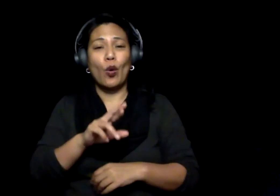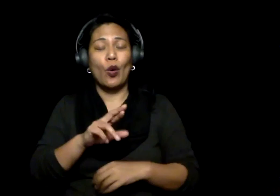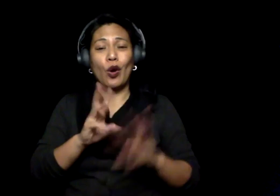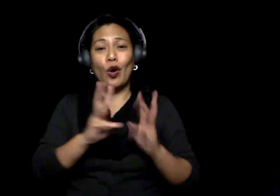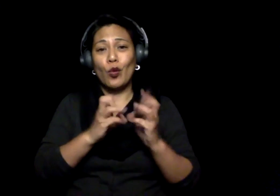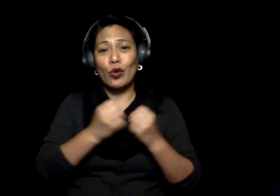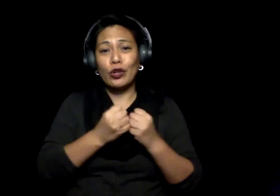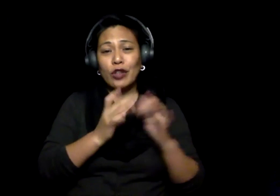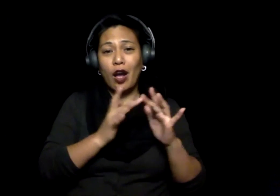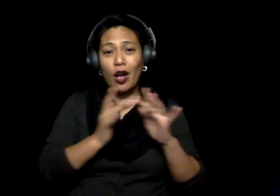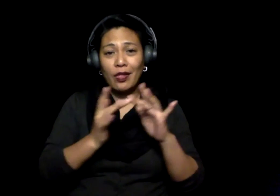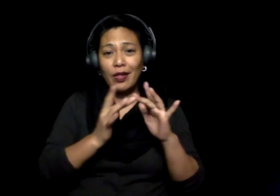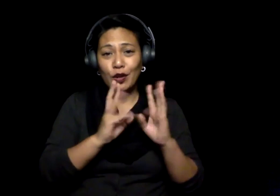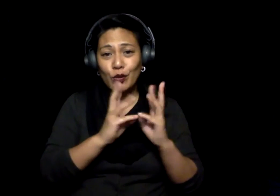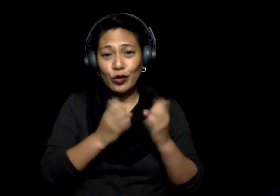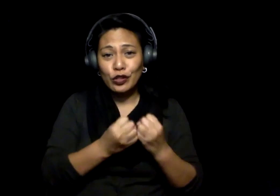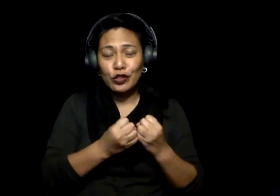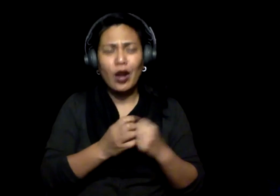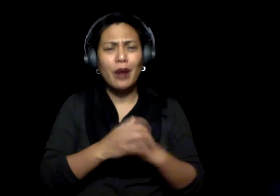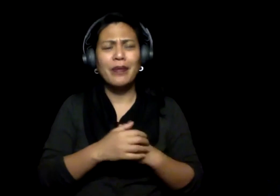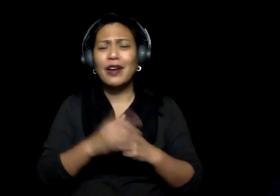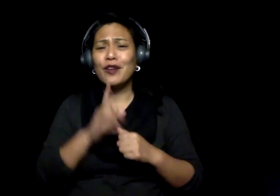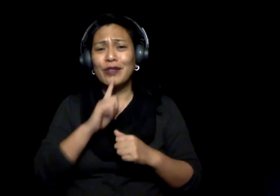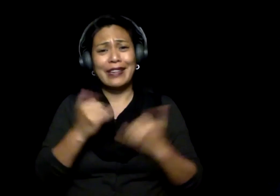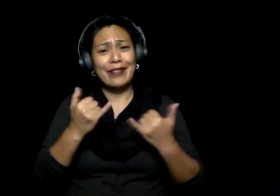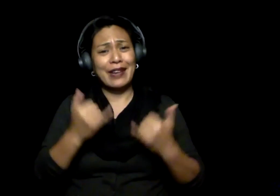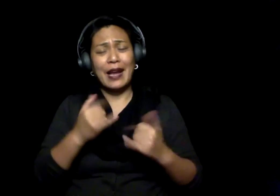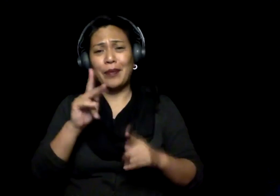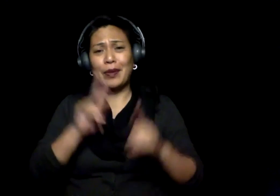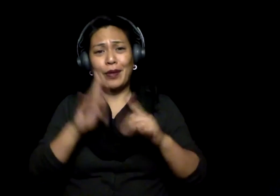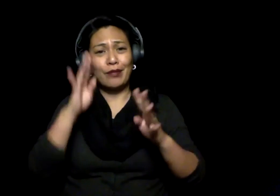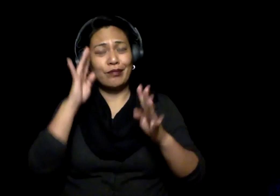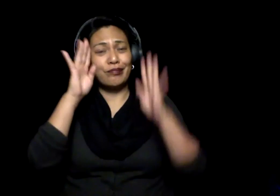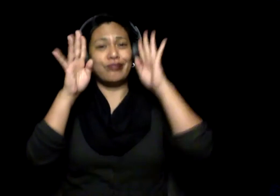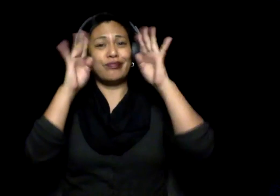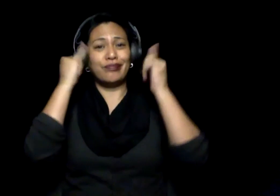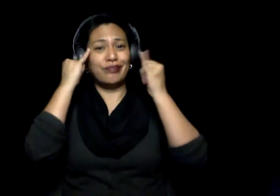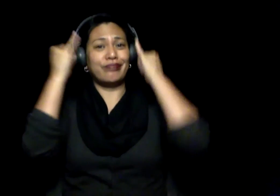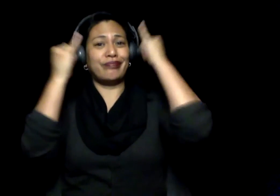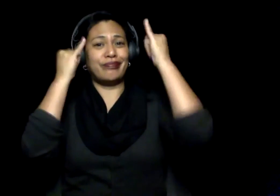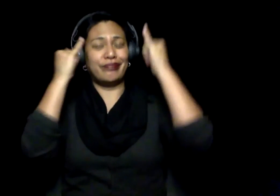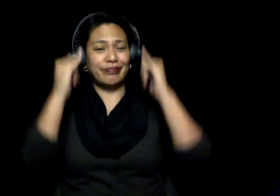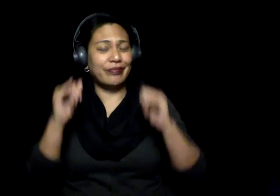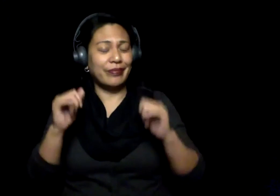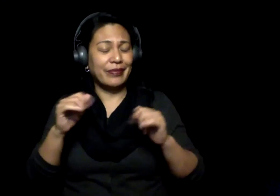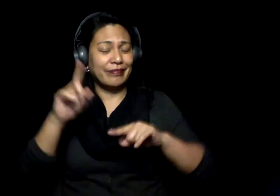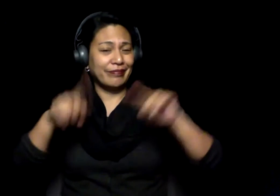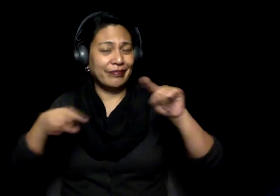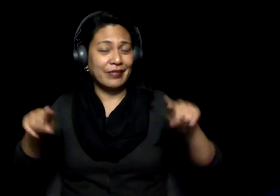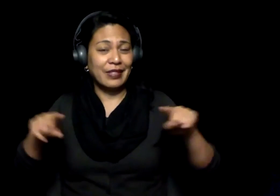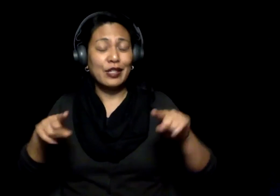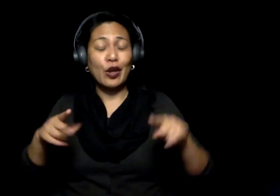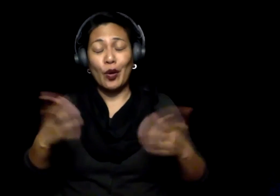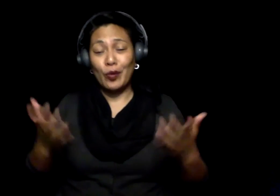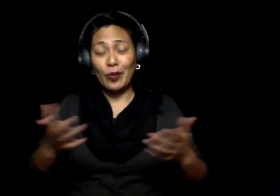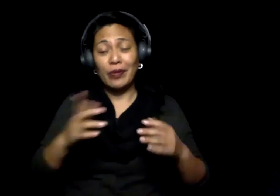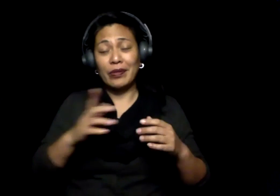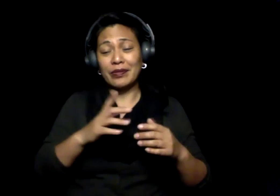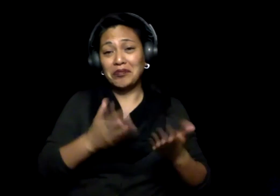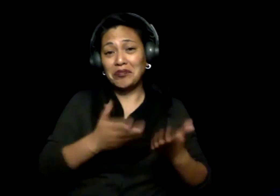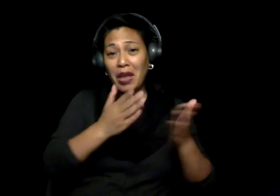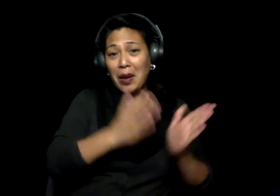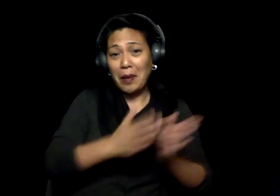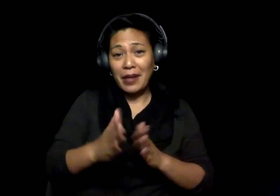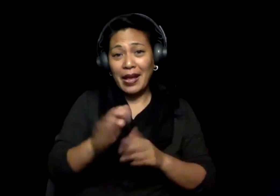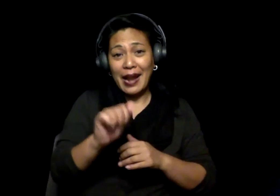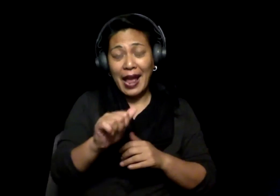lot of different things that people are coming up with. So yeah, you may want to have a plan A if everything goes smoothly, you know, if